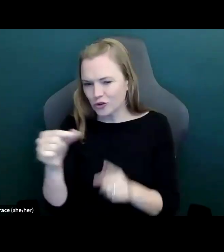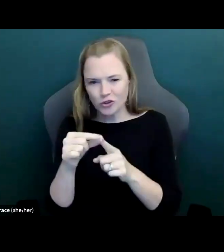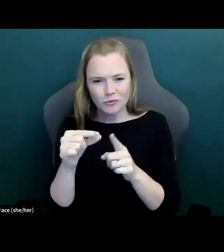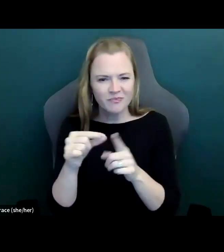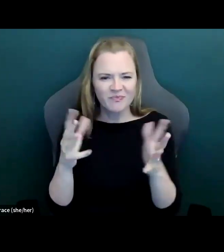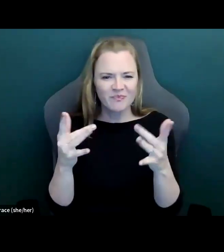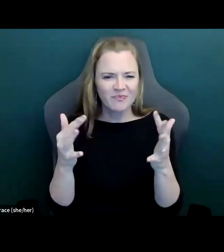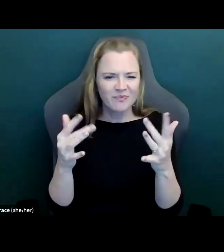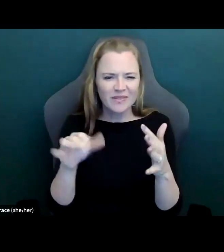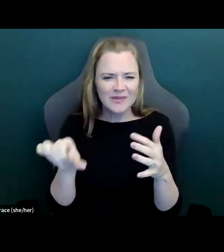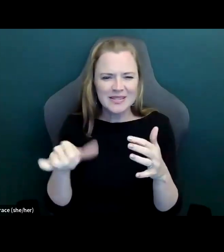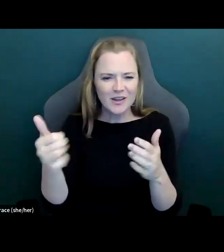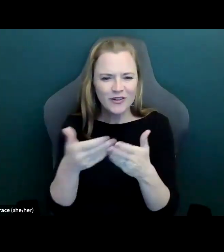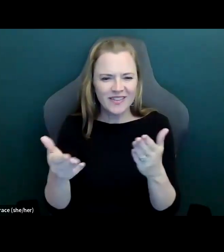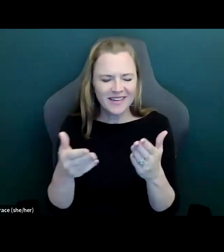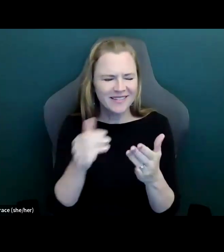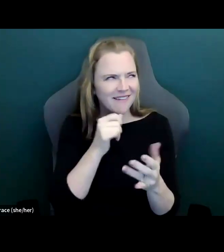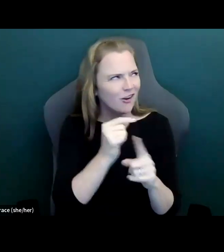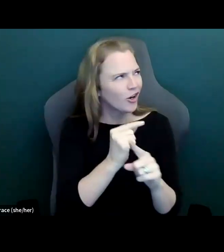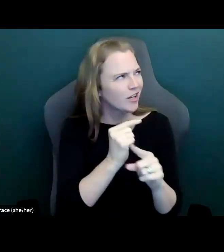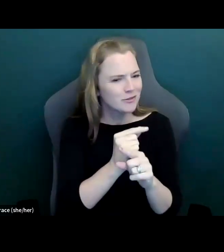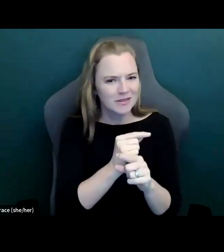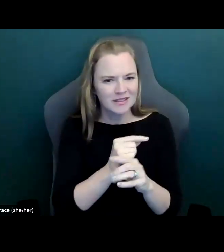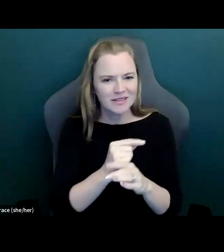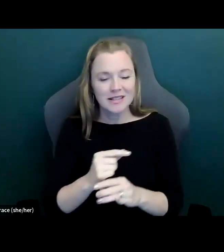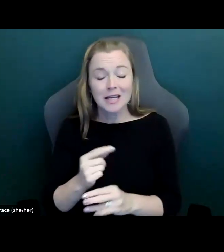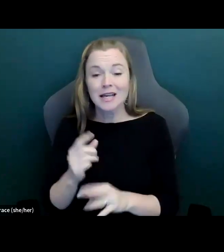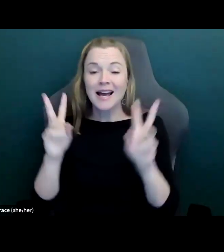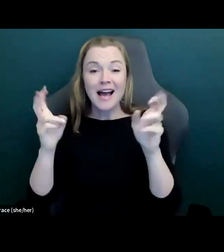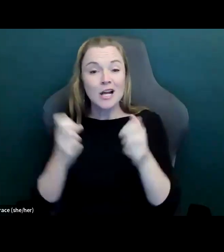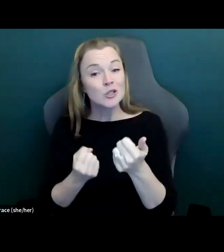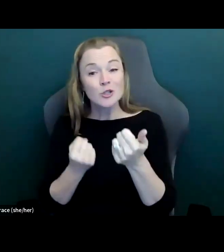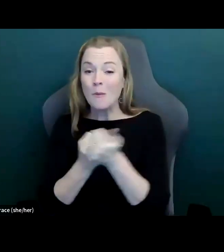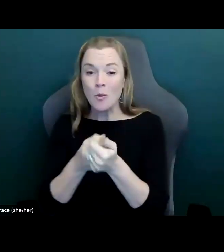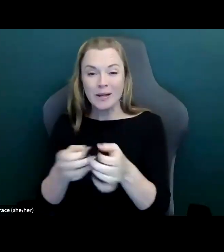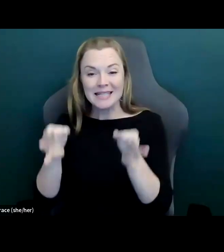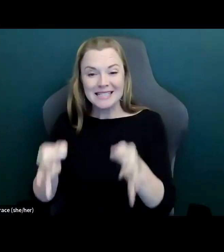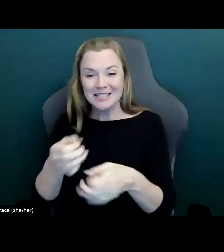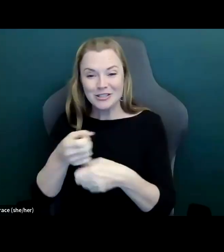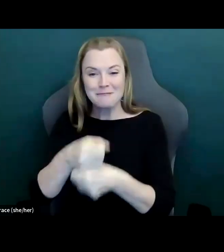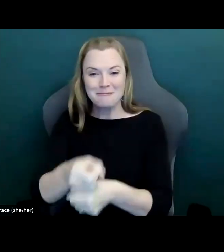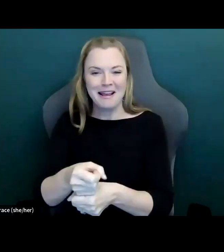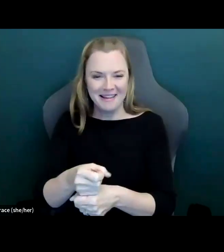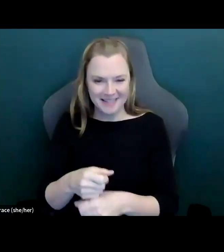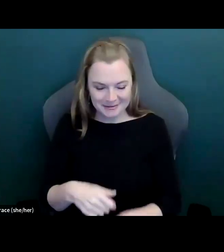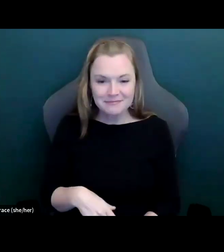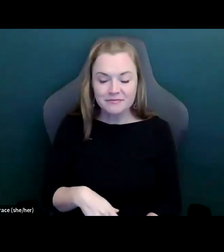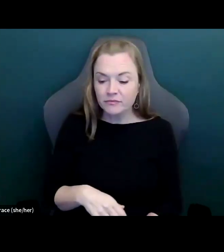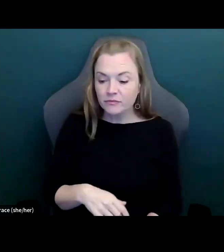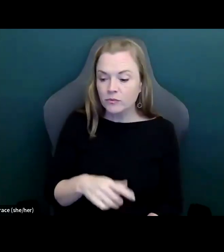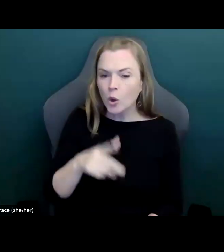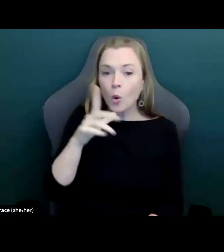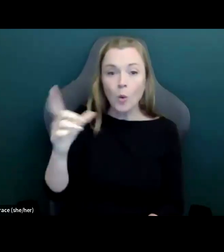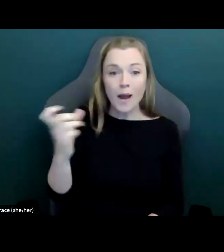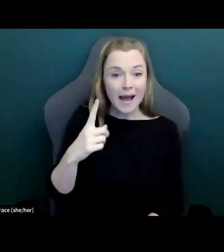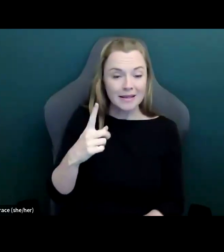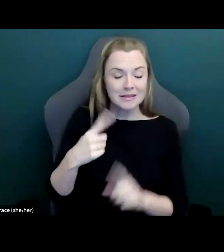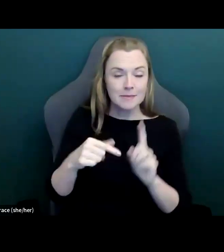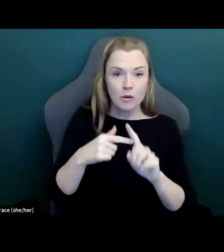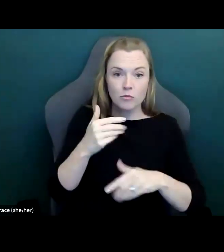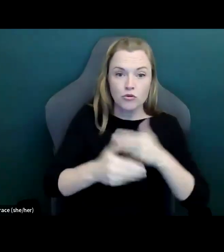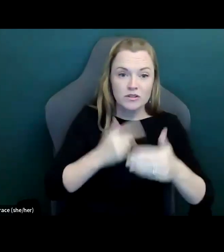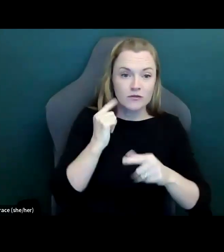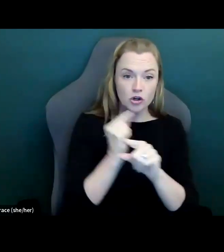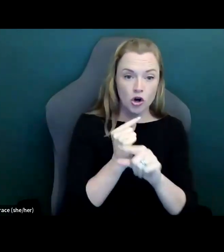thing that most of us are doing instead of guardianship? Supported decision Thank you. making. It's supported decision making. So the person who asked about the process for guardianship, I